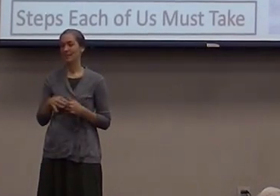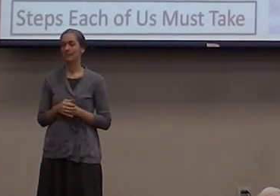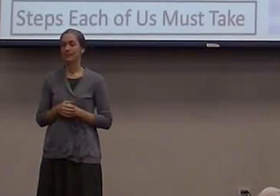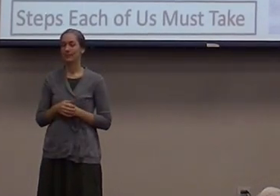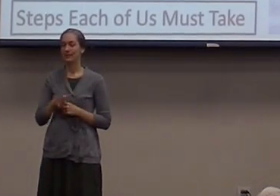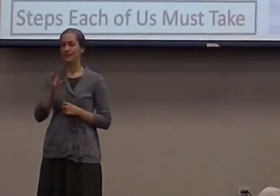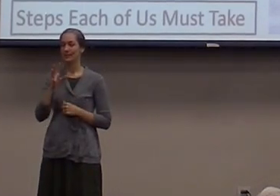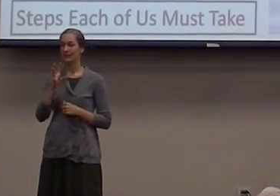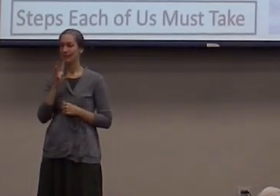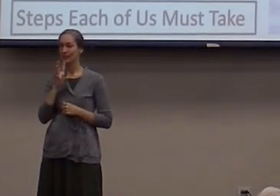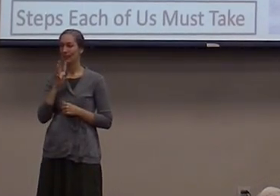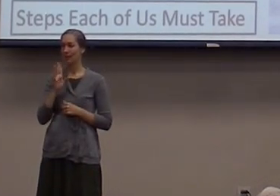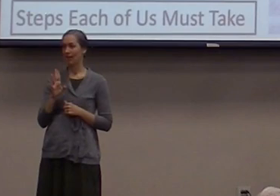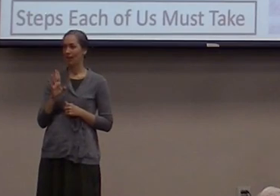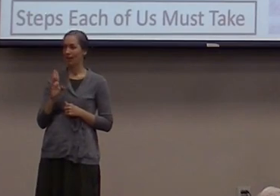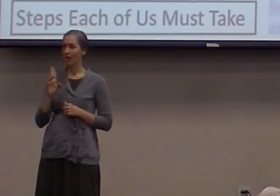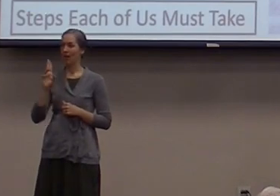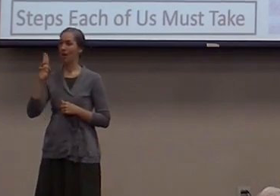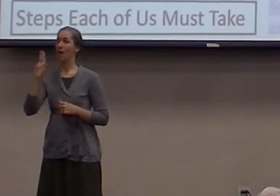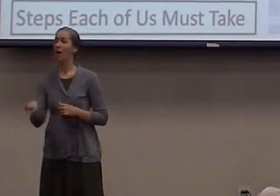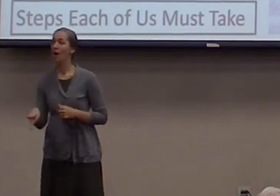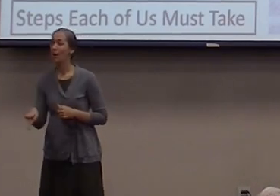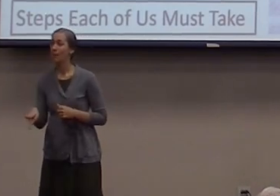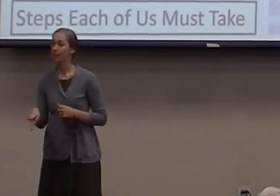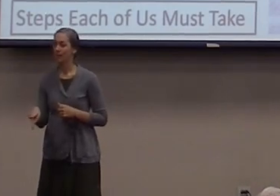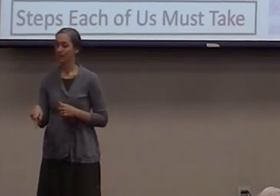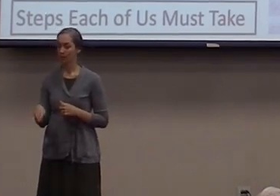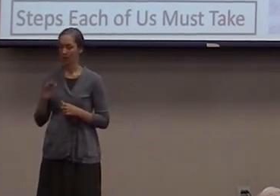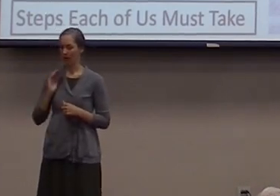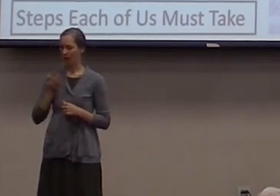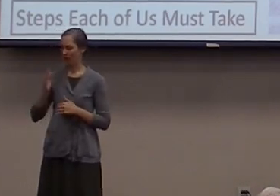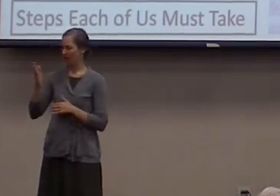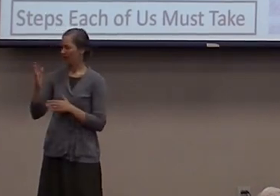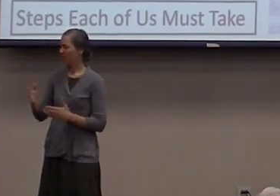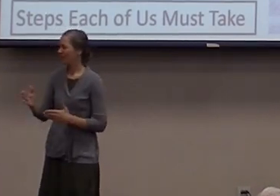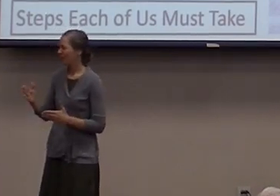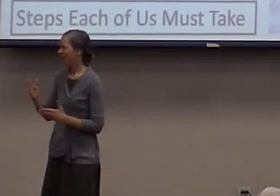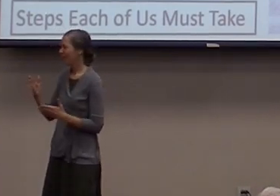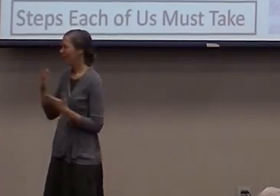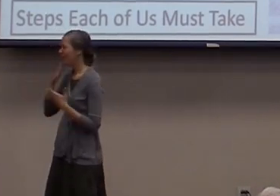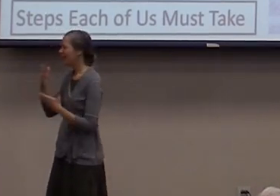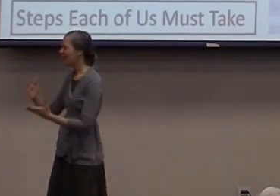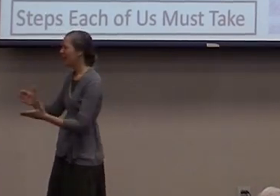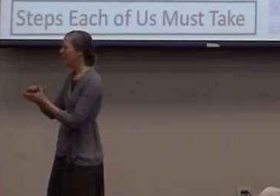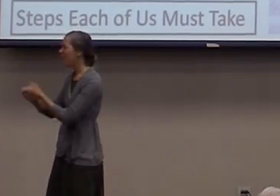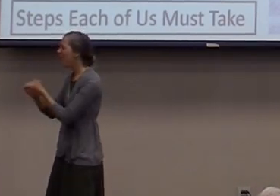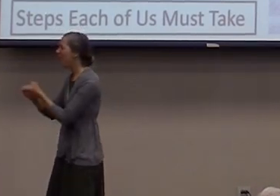Speak up. Speak up and thank our speakers and participants for their efforts.